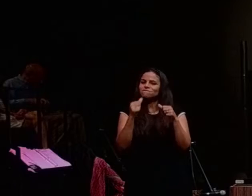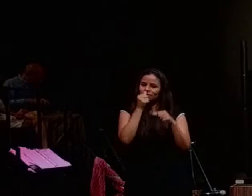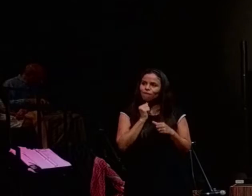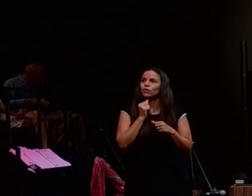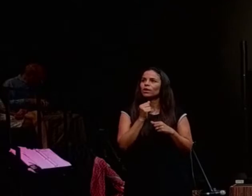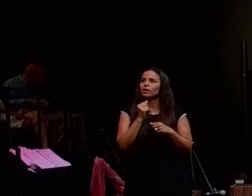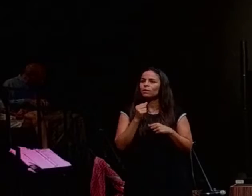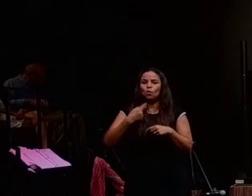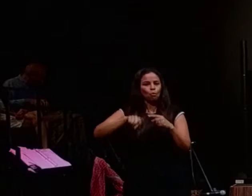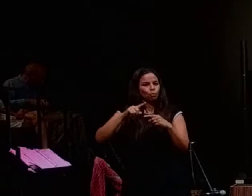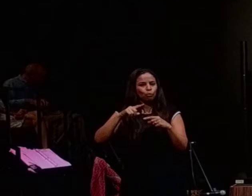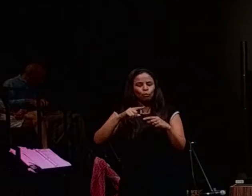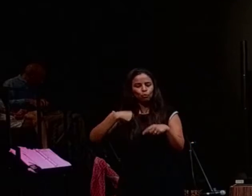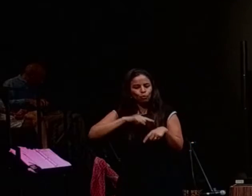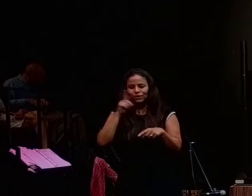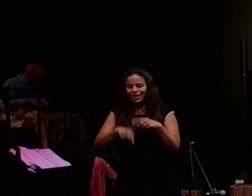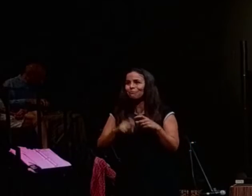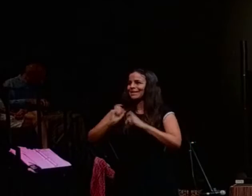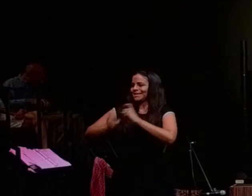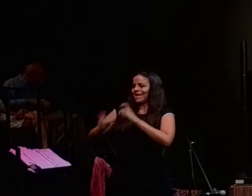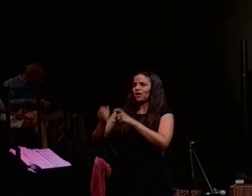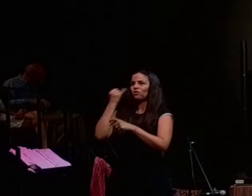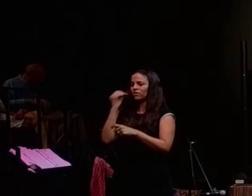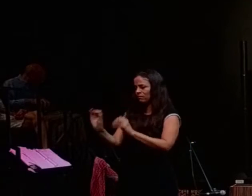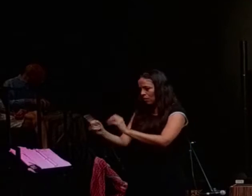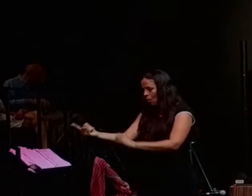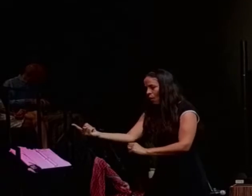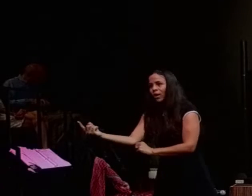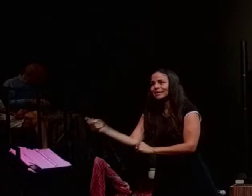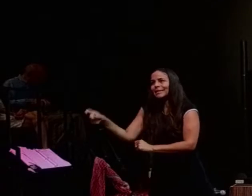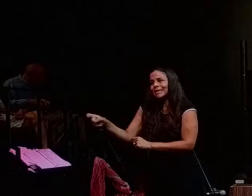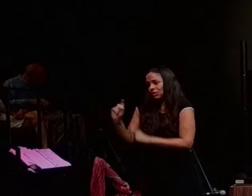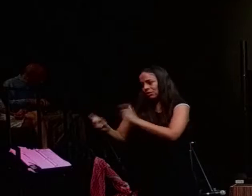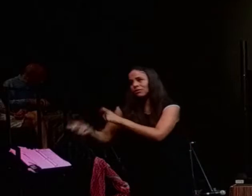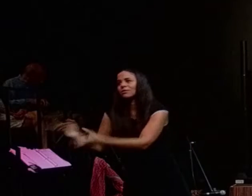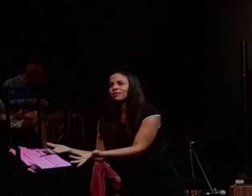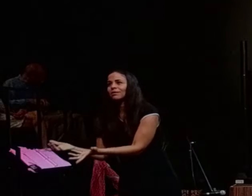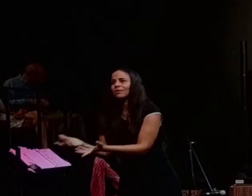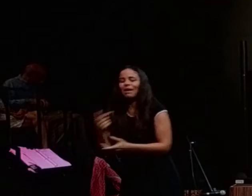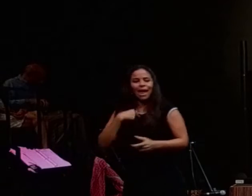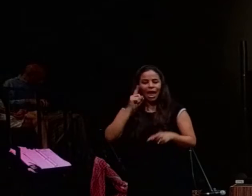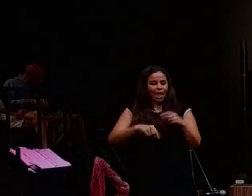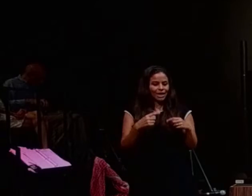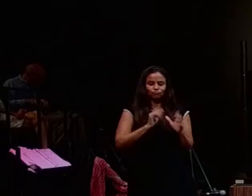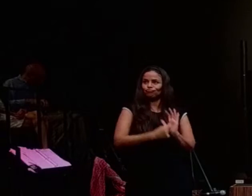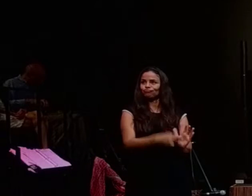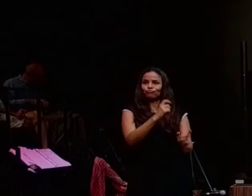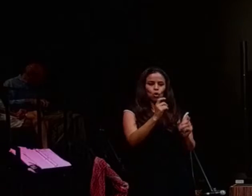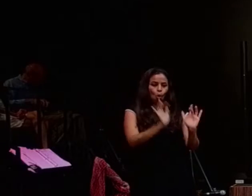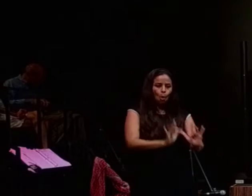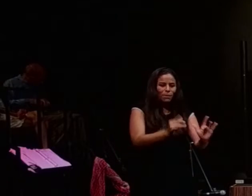We can't learn to be generous unless there's someone who has less than we do, right? We cannot show compassion unless